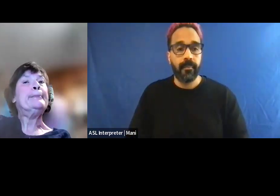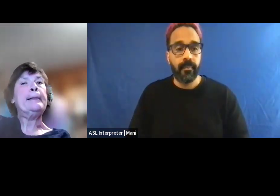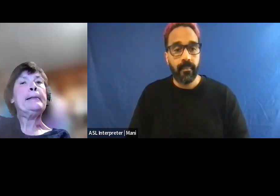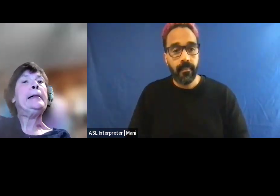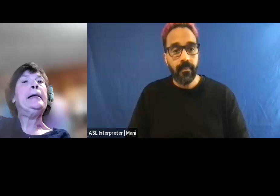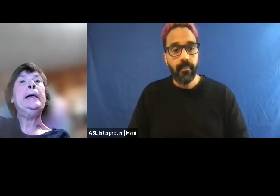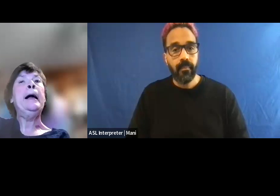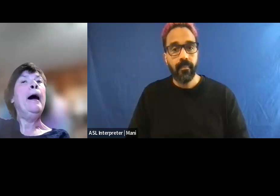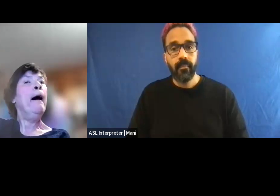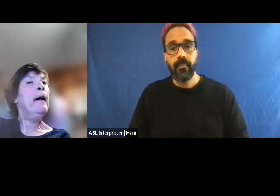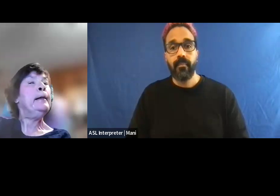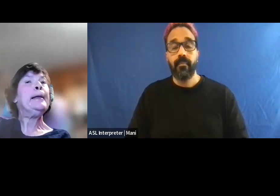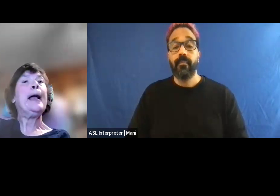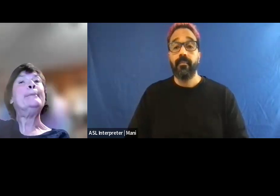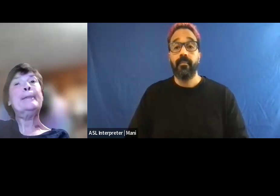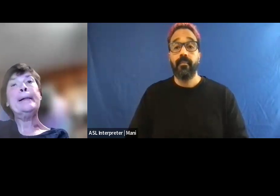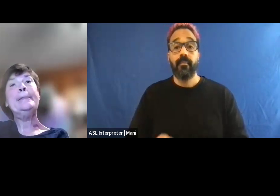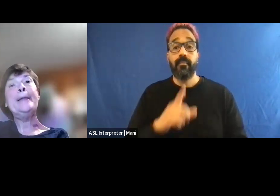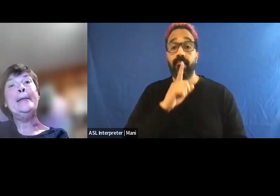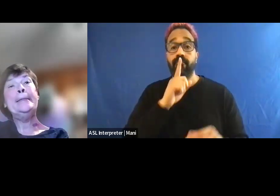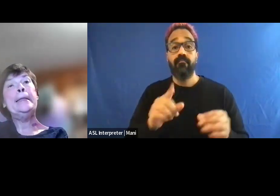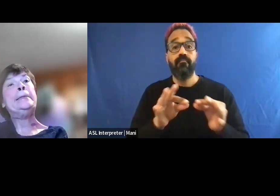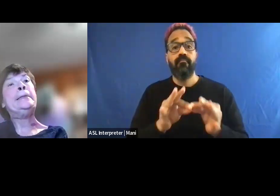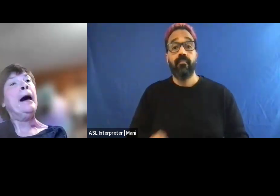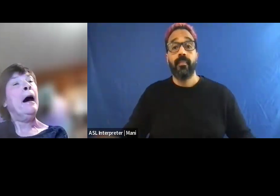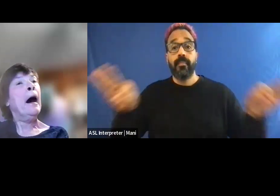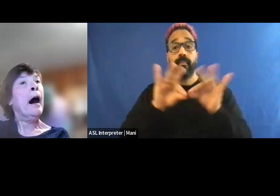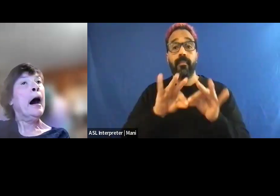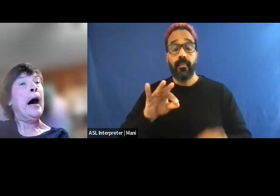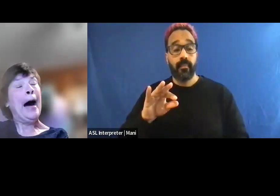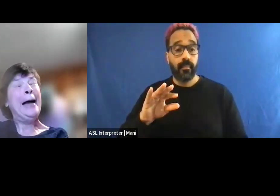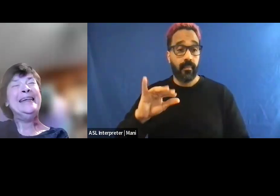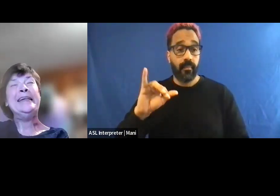super important that board members